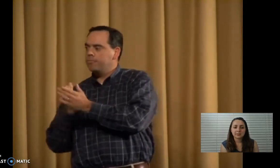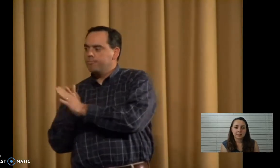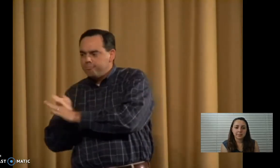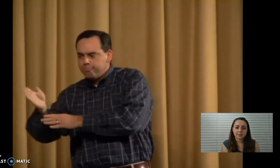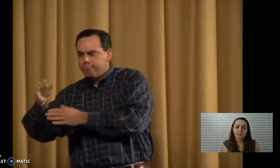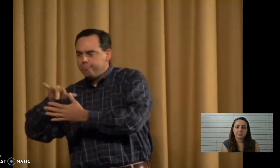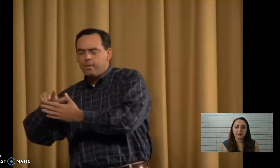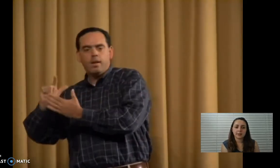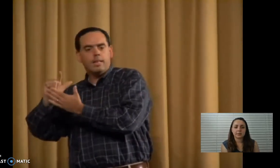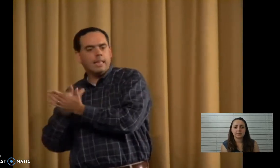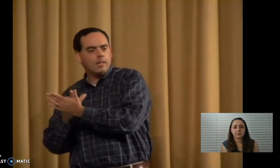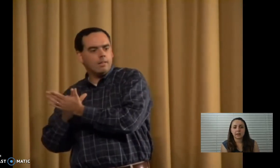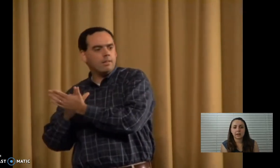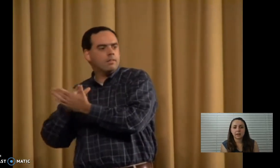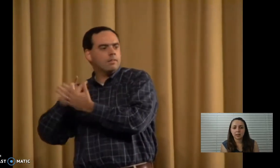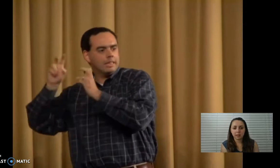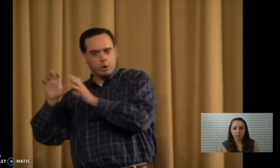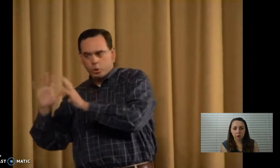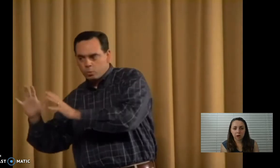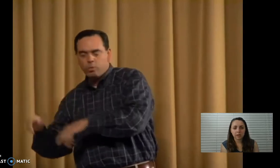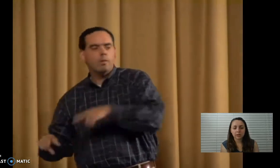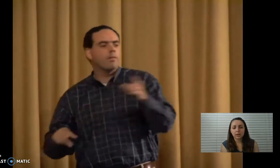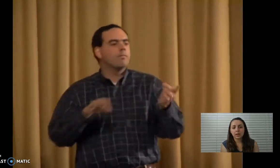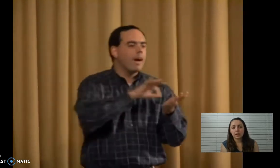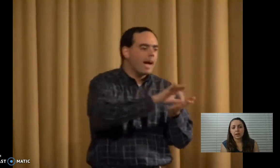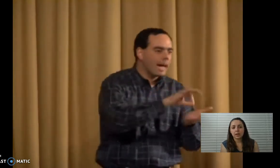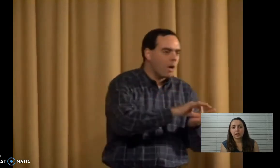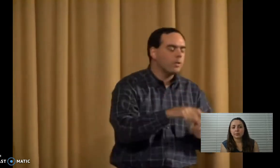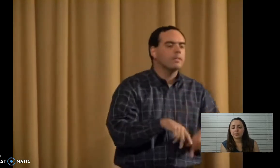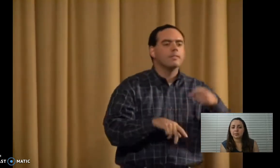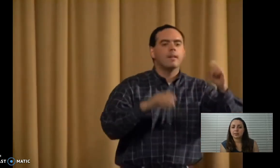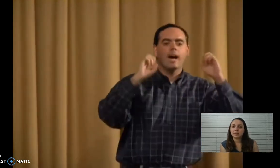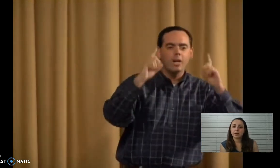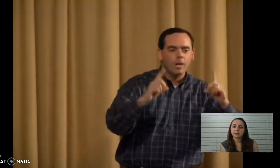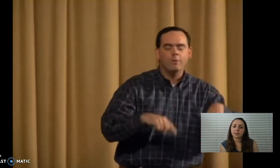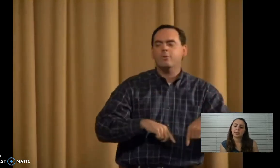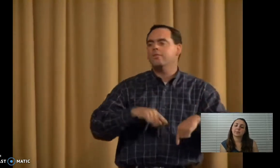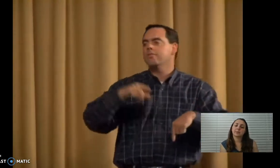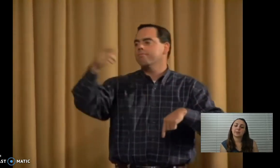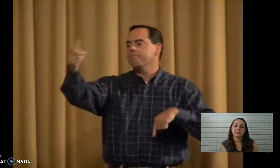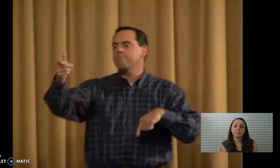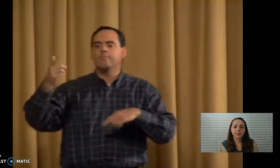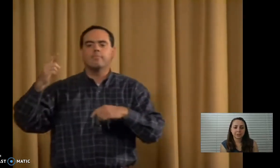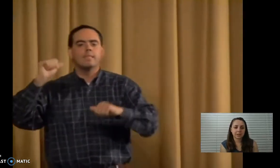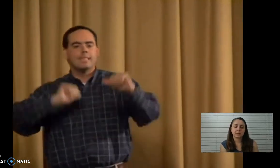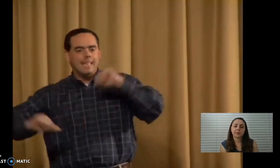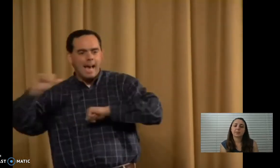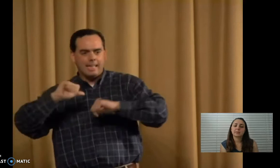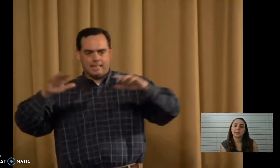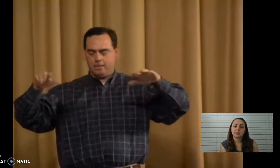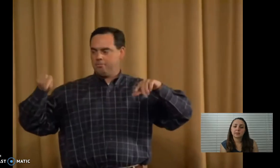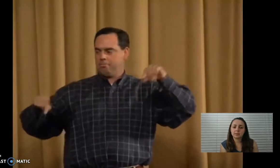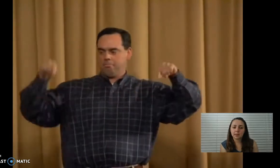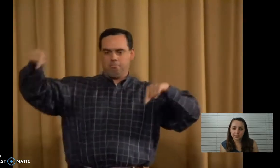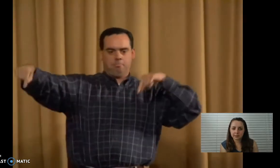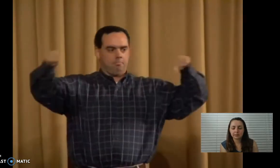Where some person might study law, another person might study accounting, another person might study education, another person might